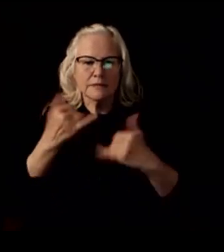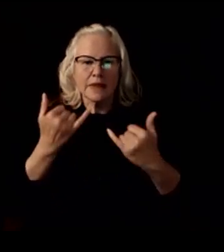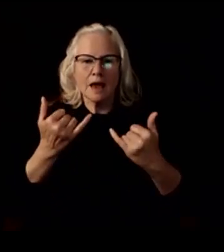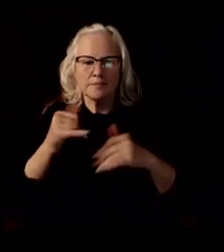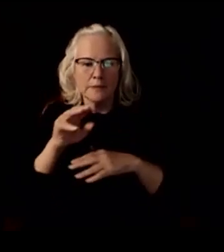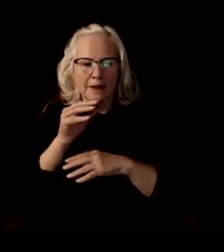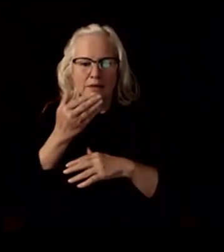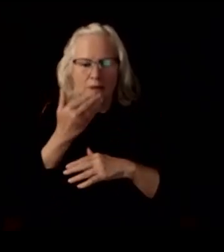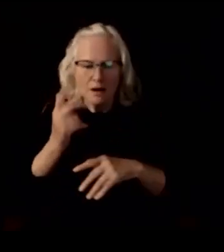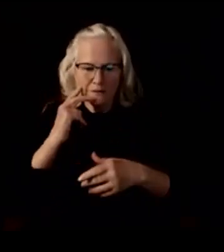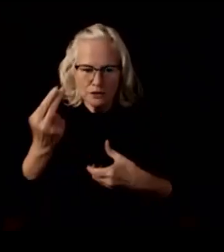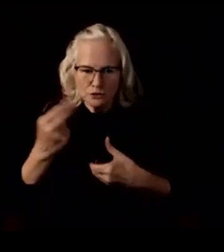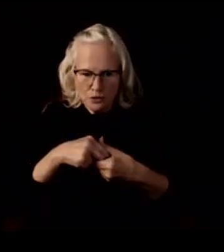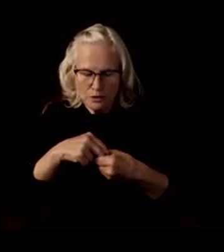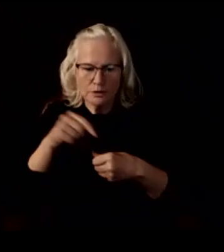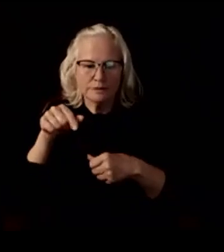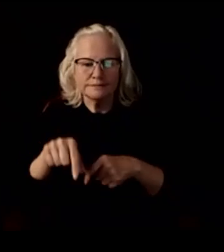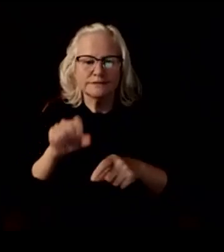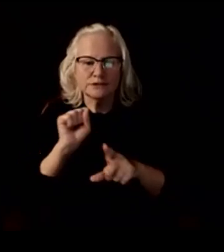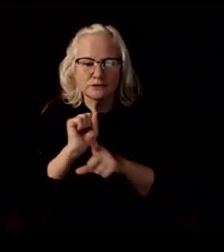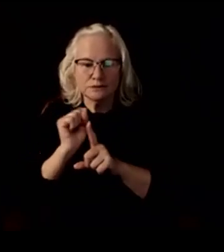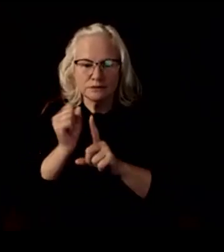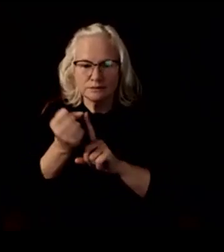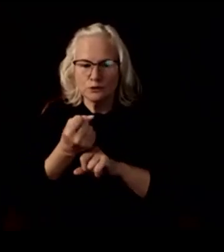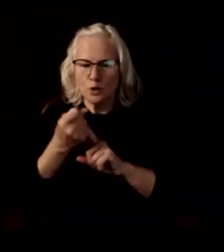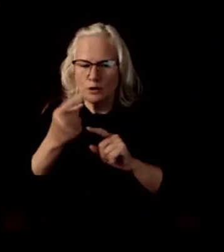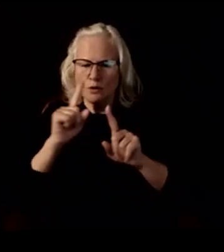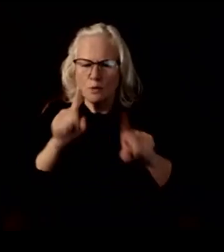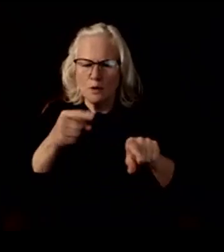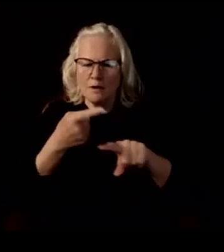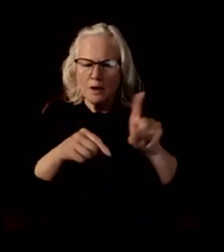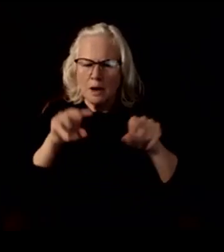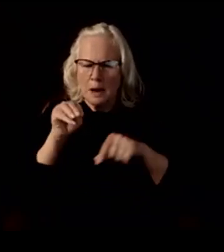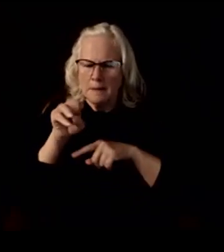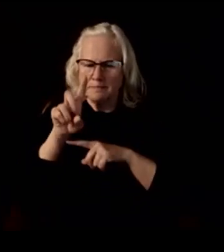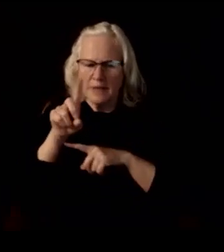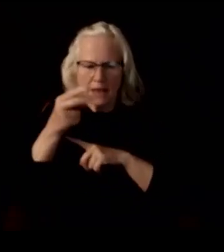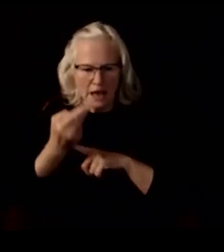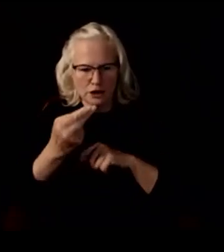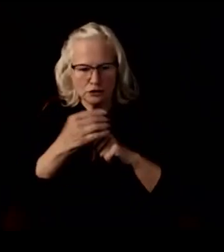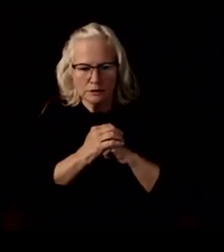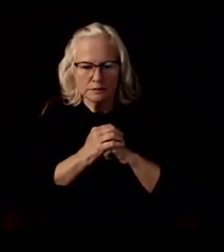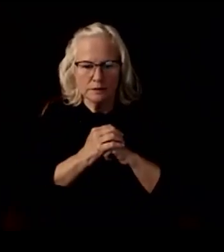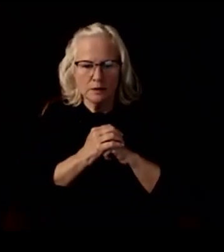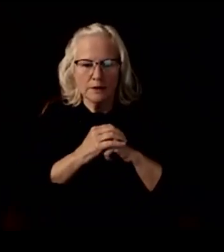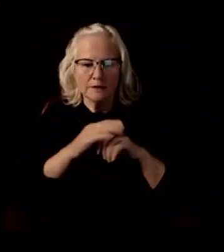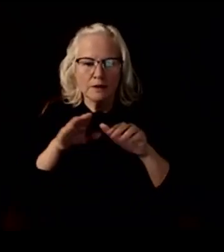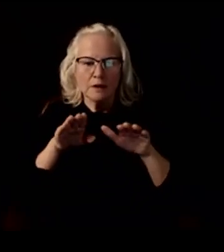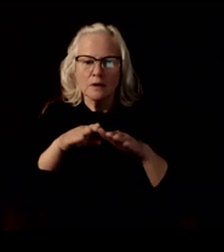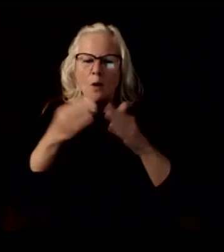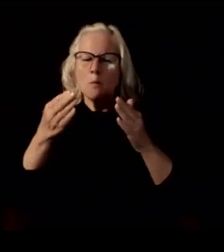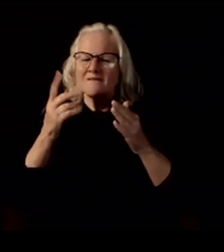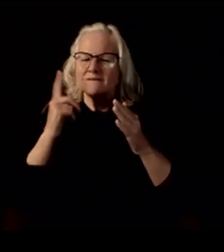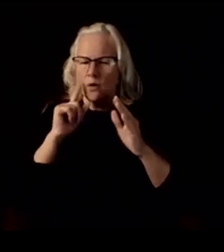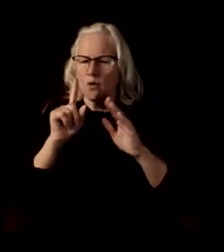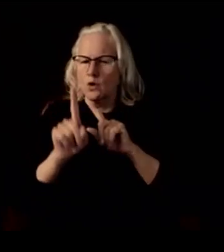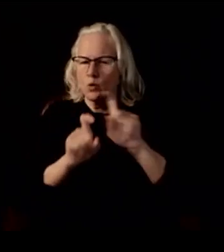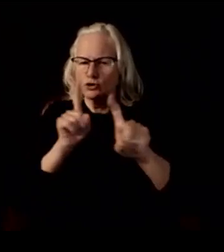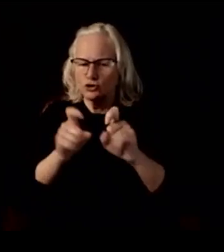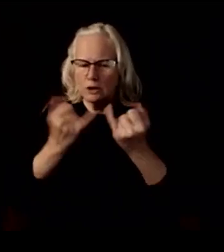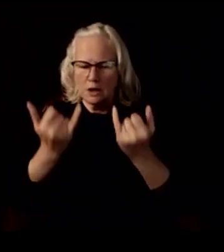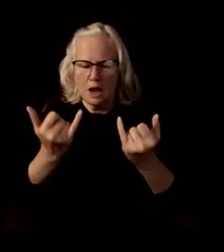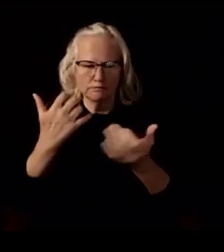report from MDH Infectious Disease Director Chris Ayers, and after that, we'll open it up for questions from reporters on the line. With that, I'll now turn it over to